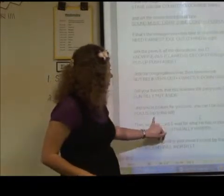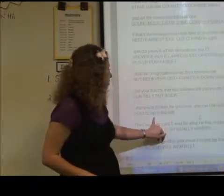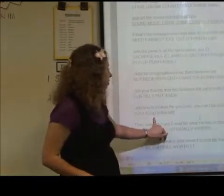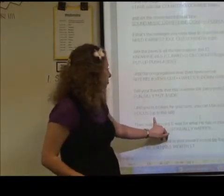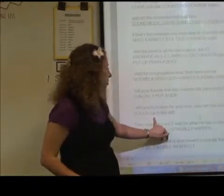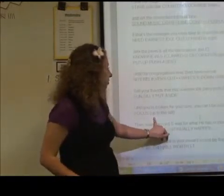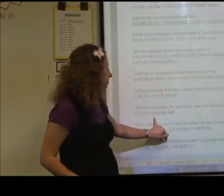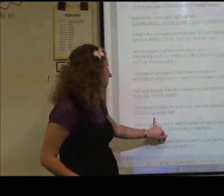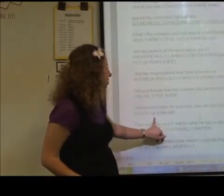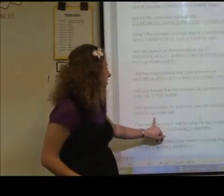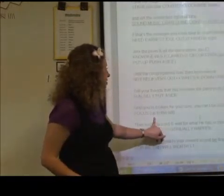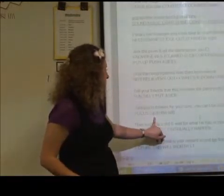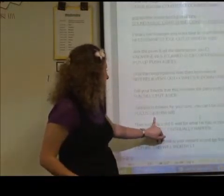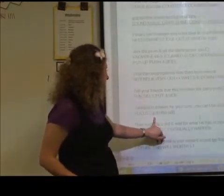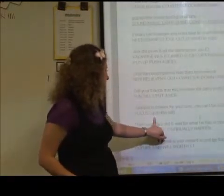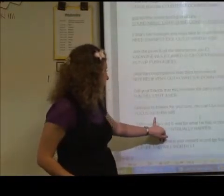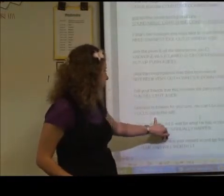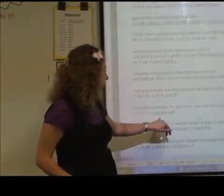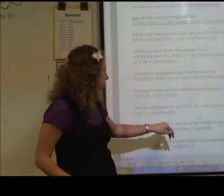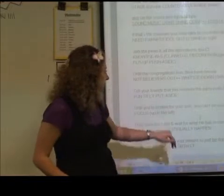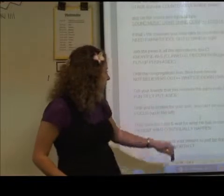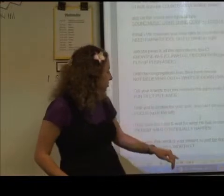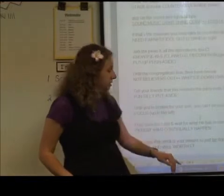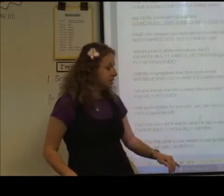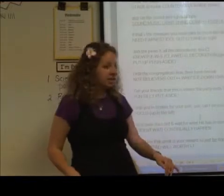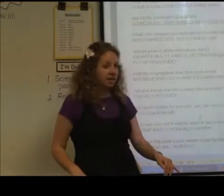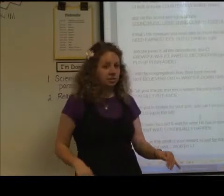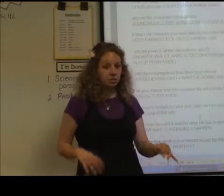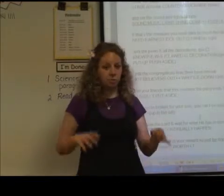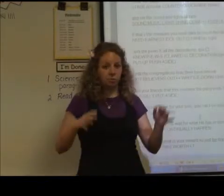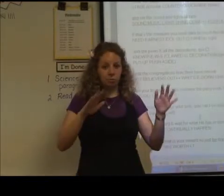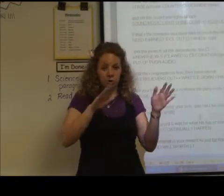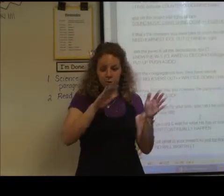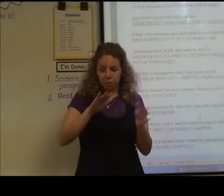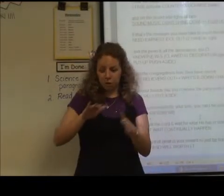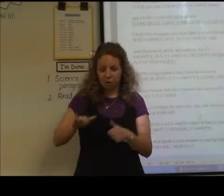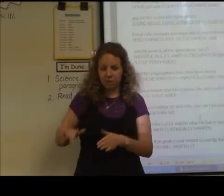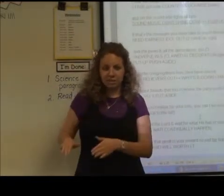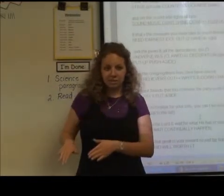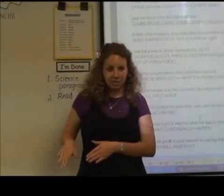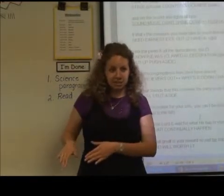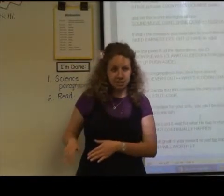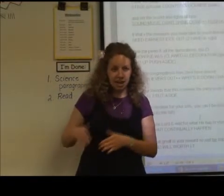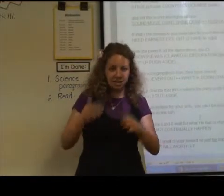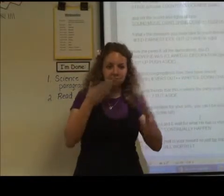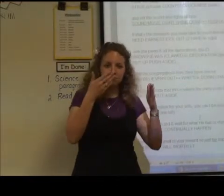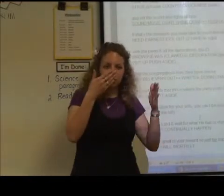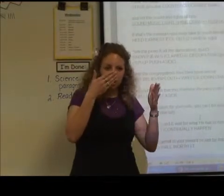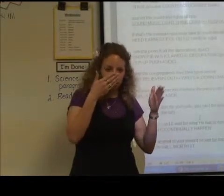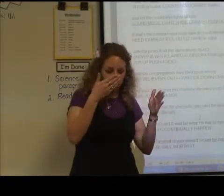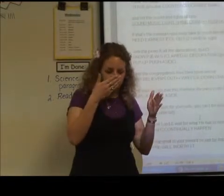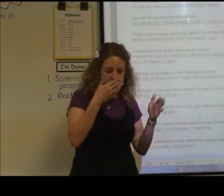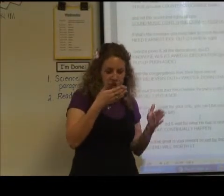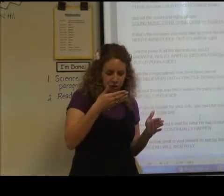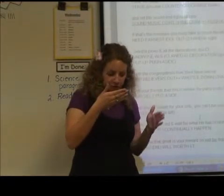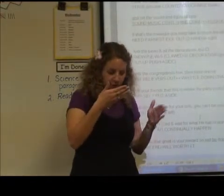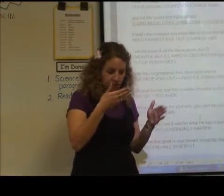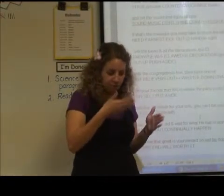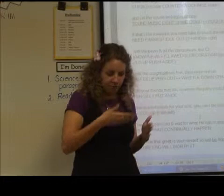Until you're broken for your sins, you can't be social. So it's saying, so once you put all that aside, you're changing your focus from